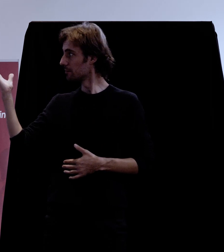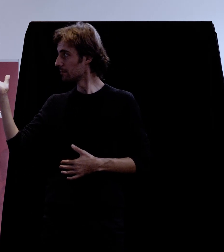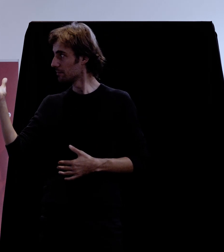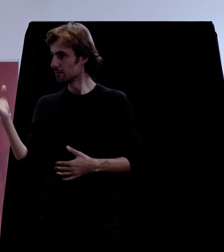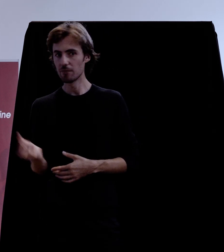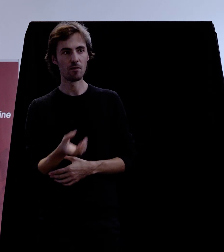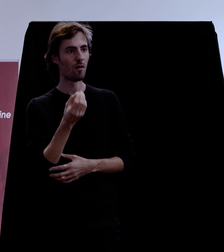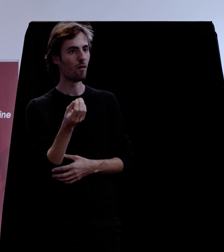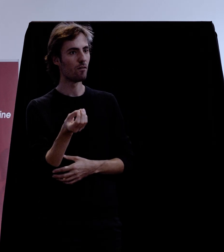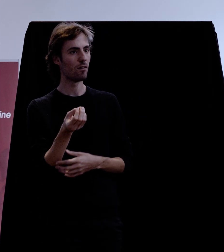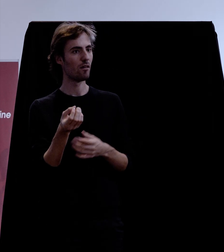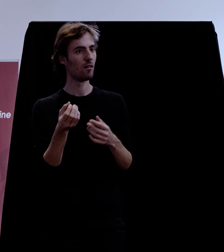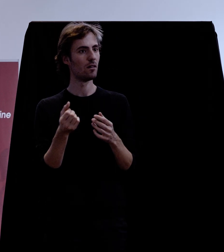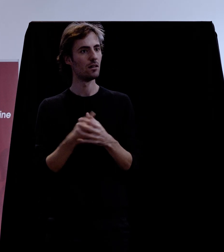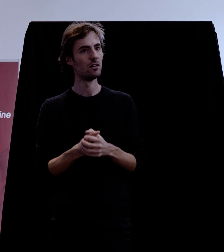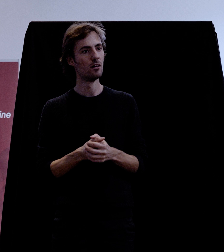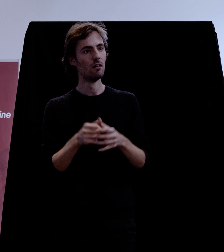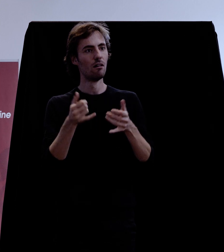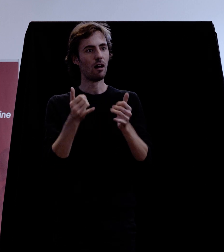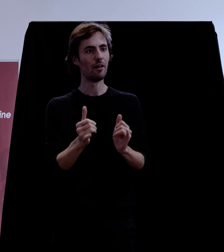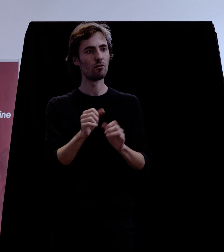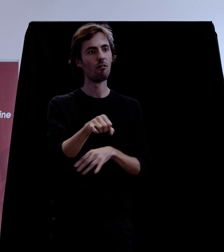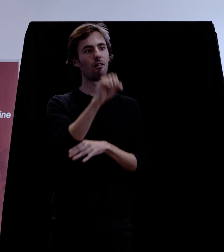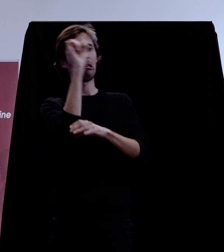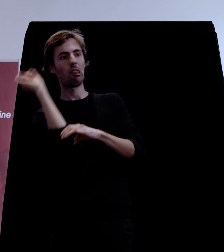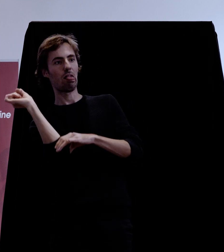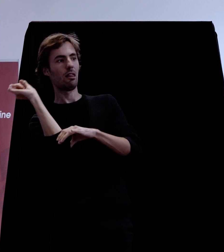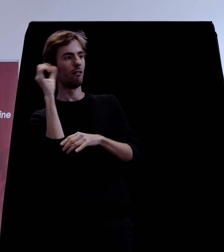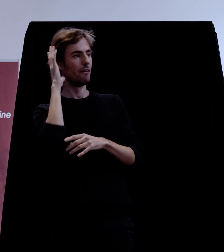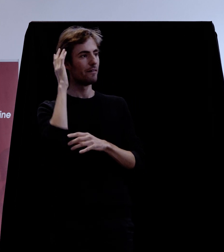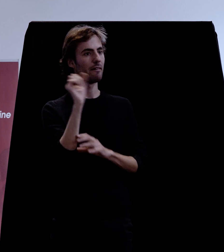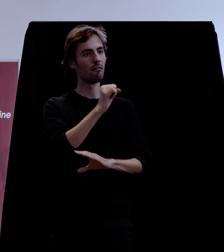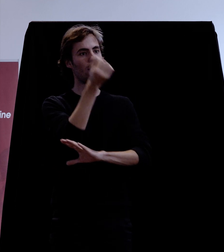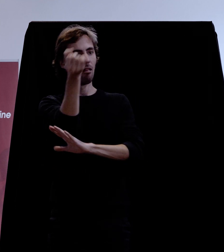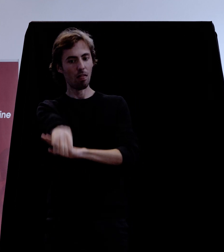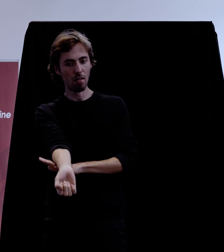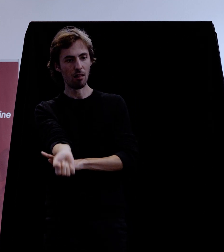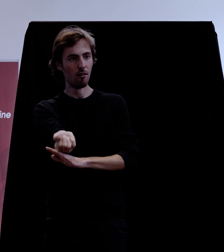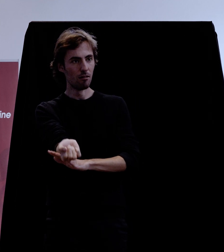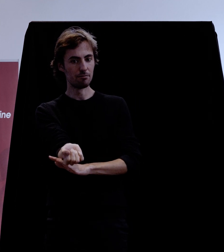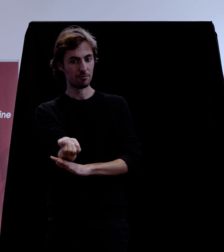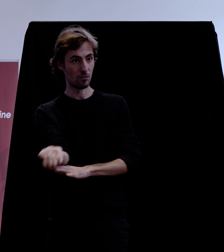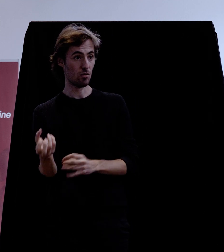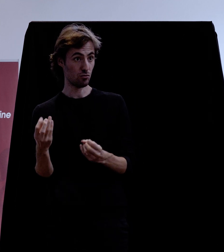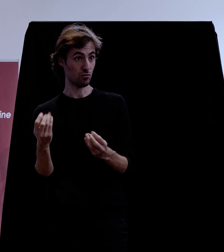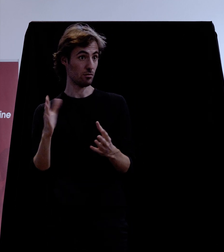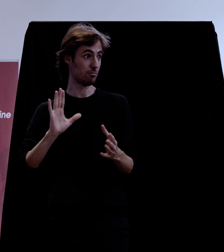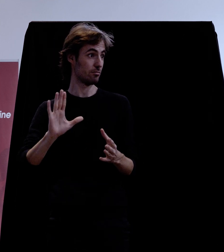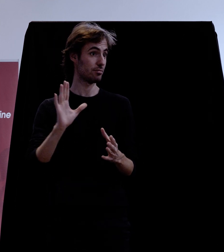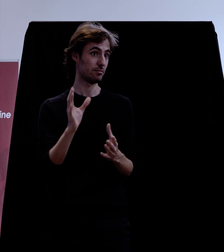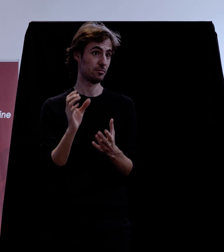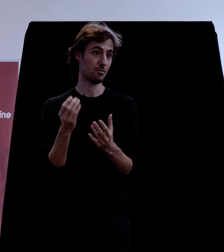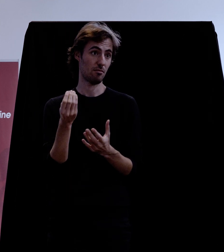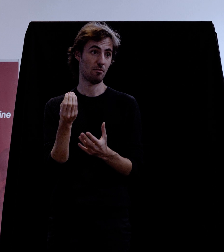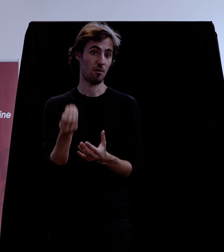it's very, very common in charge. This kid is watching TV. Now, nobody